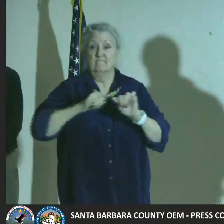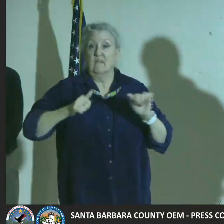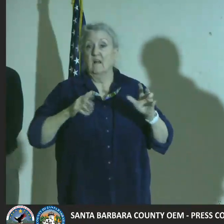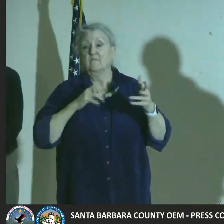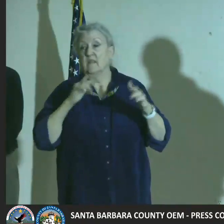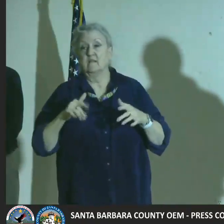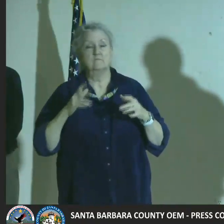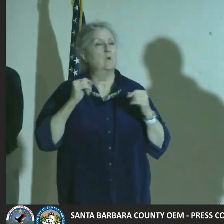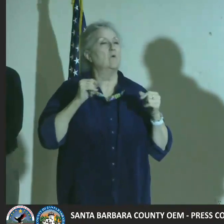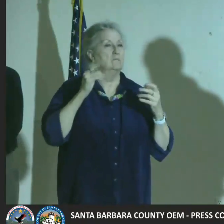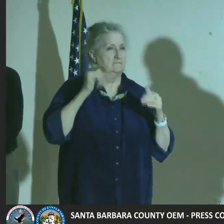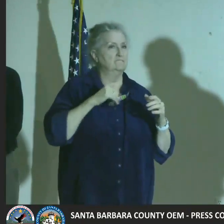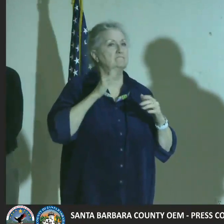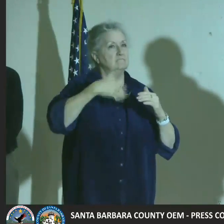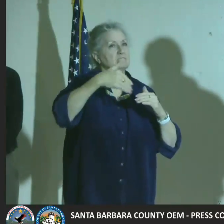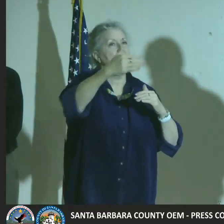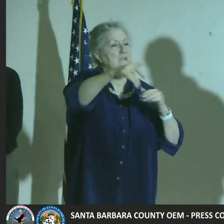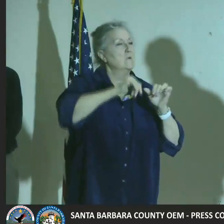time to come.